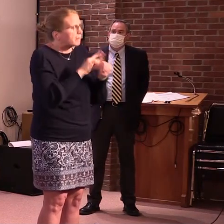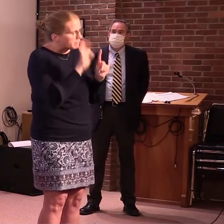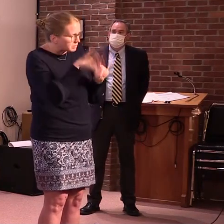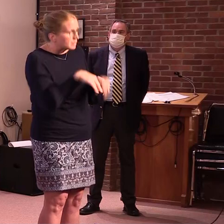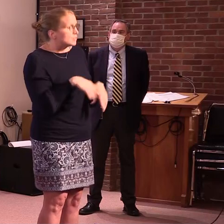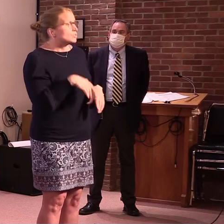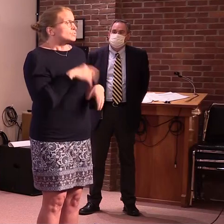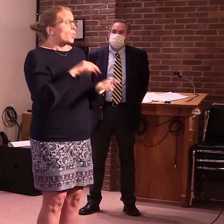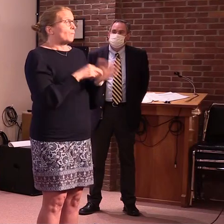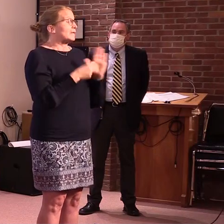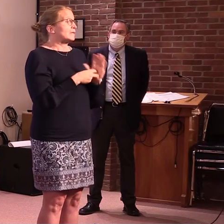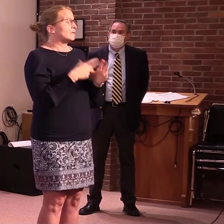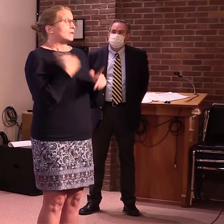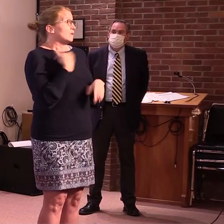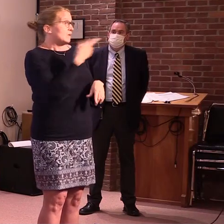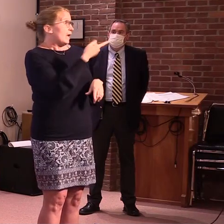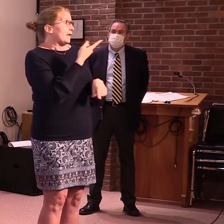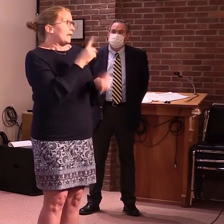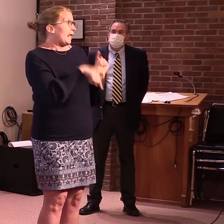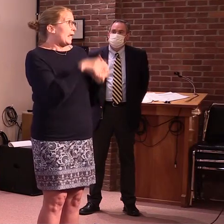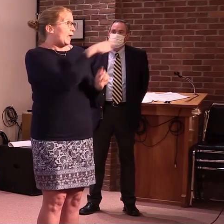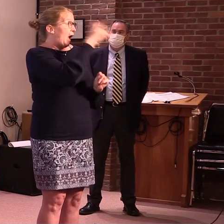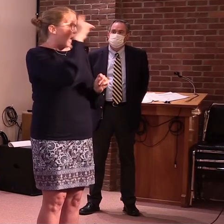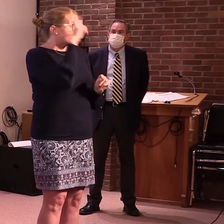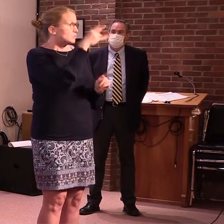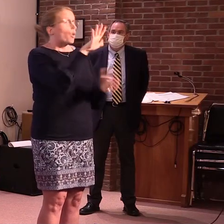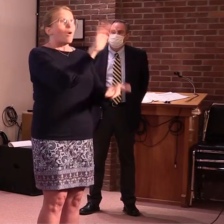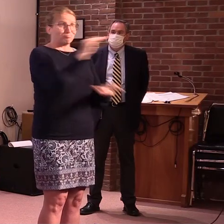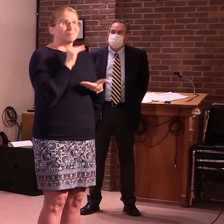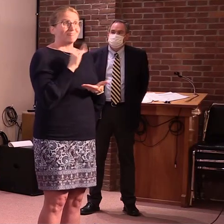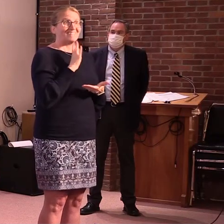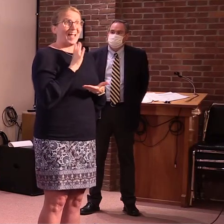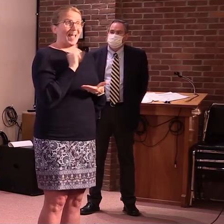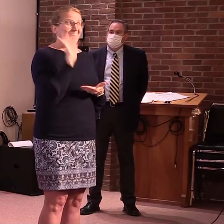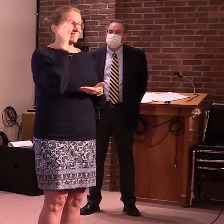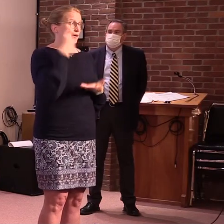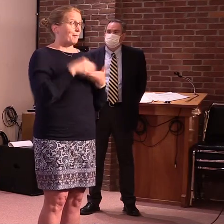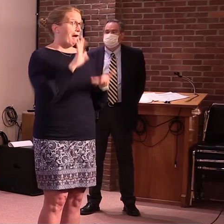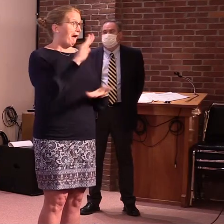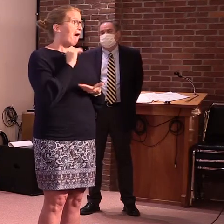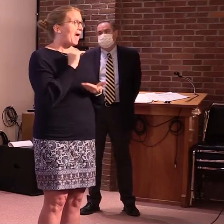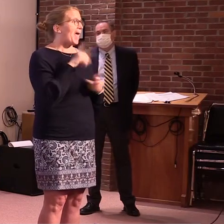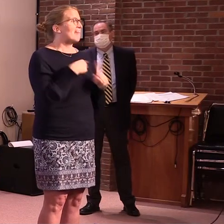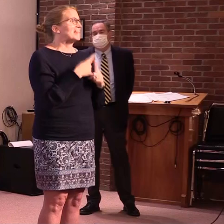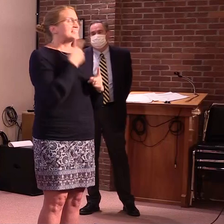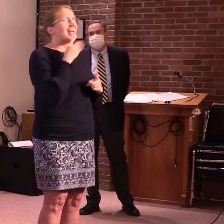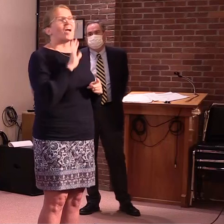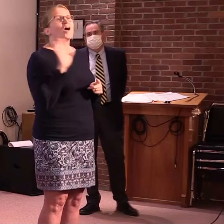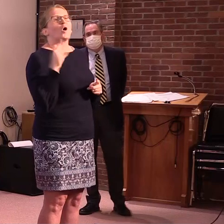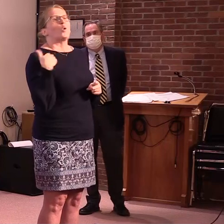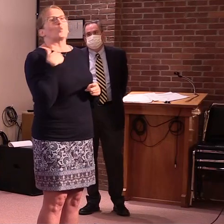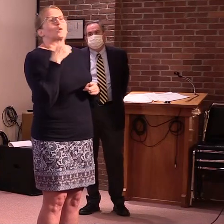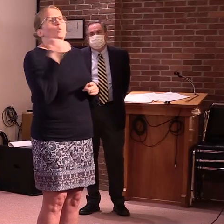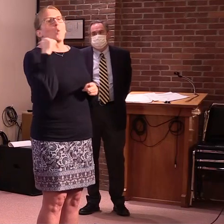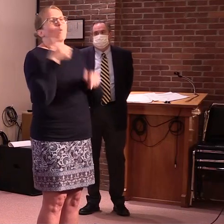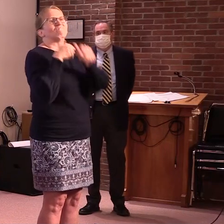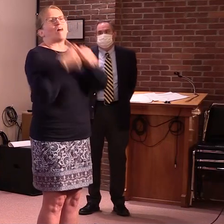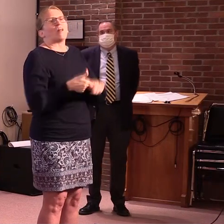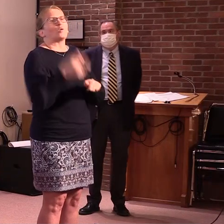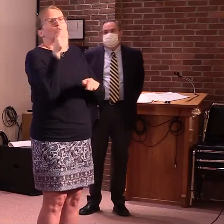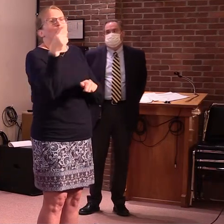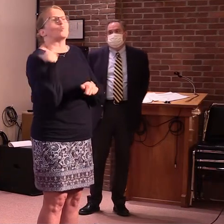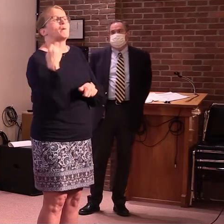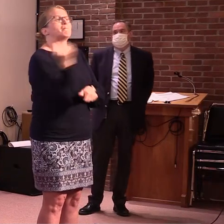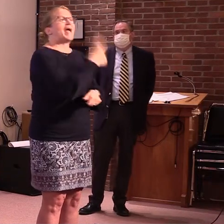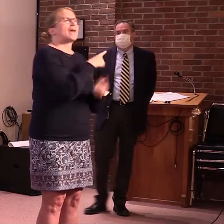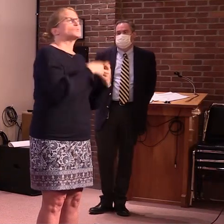wouldn't take the money and then say we're not participating in the reform program. We're going back to fee for